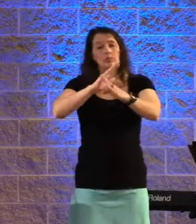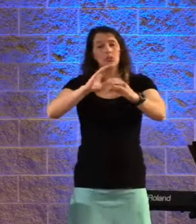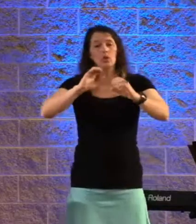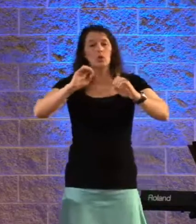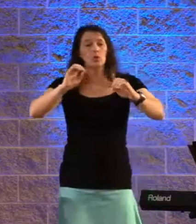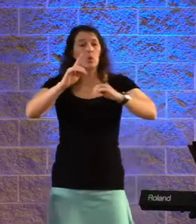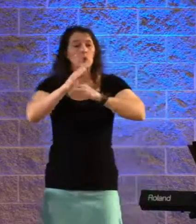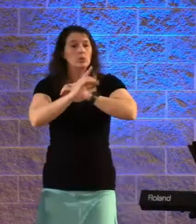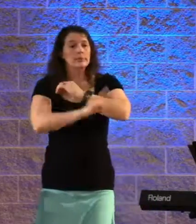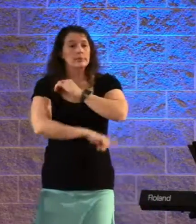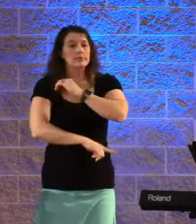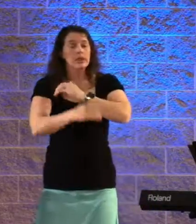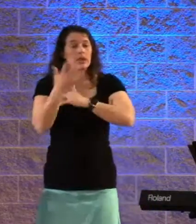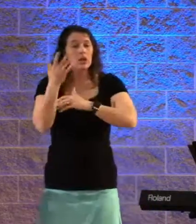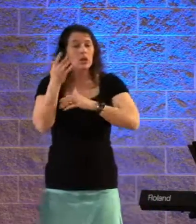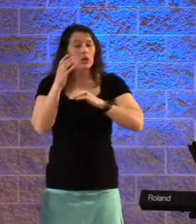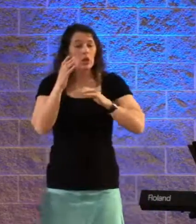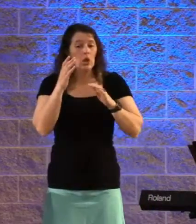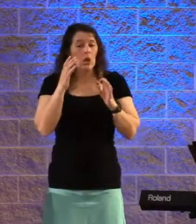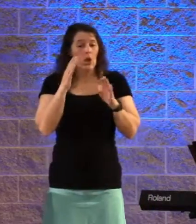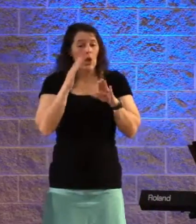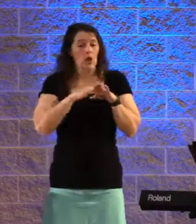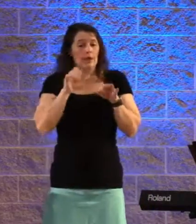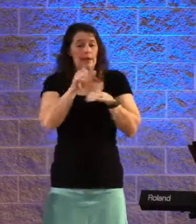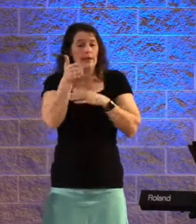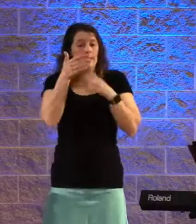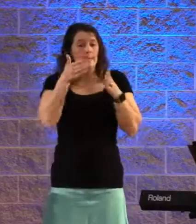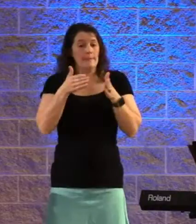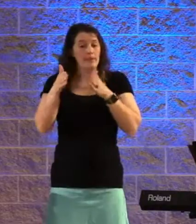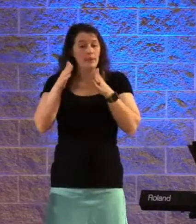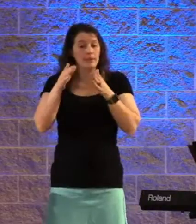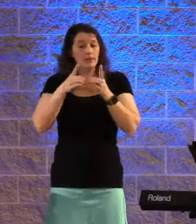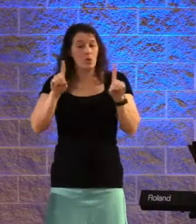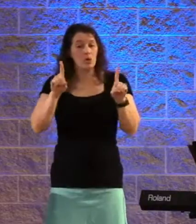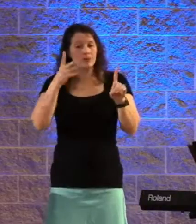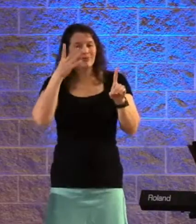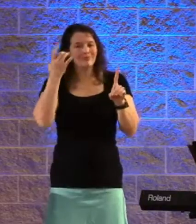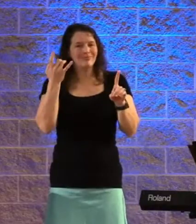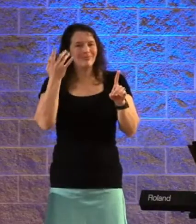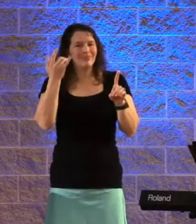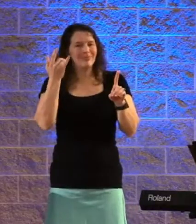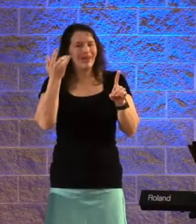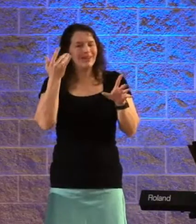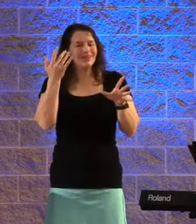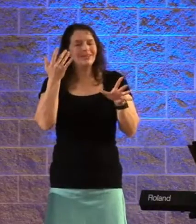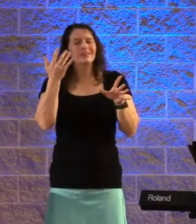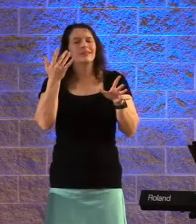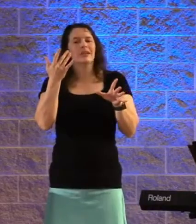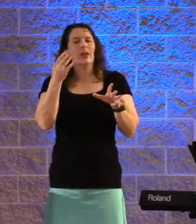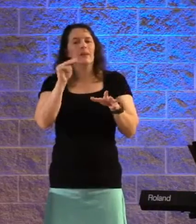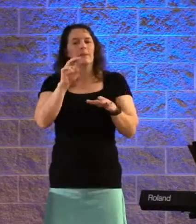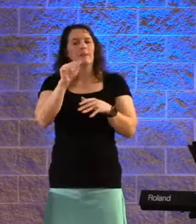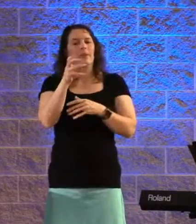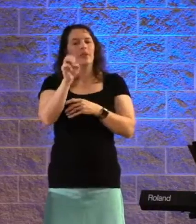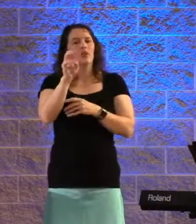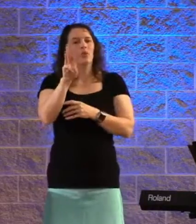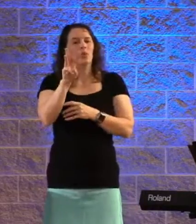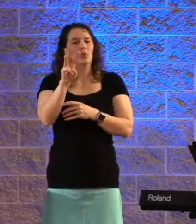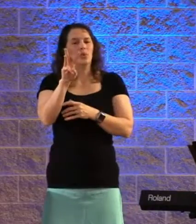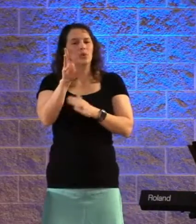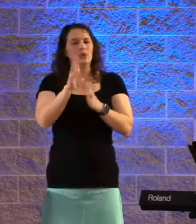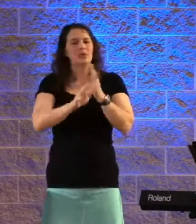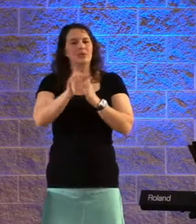to divorce because they misinterpret what Jesus said in Matthew chapter 7, judge not lest ye be